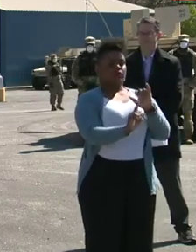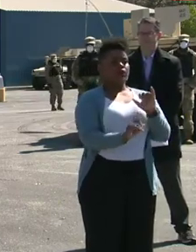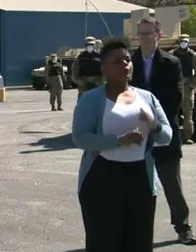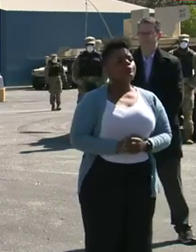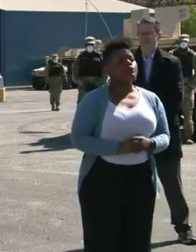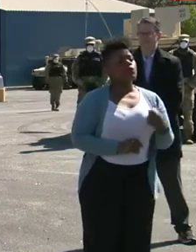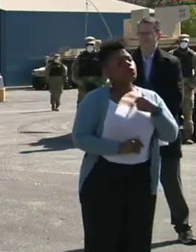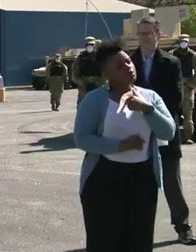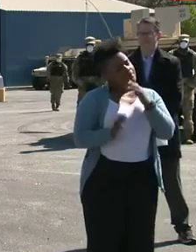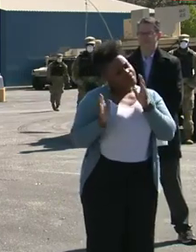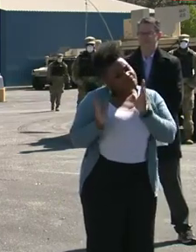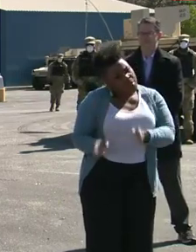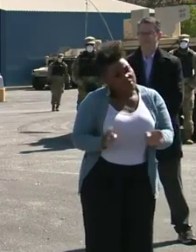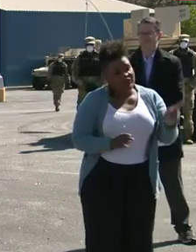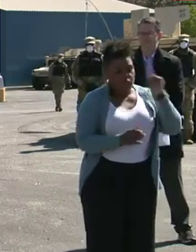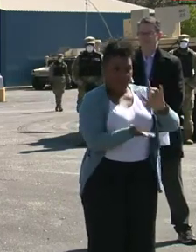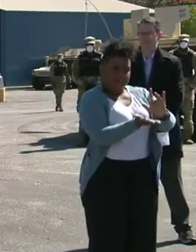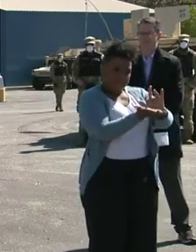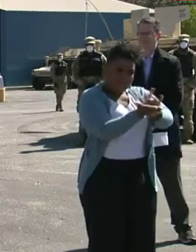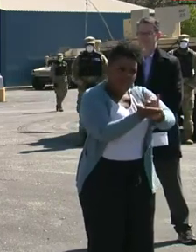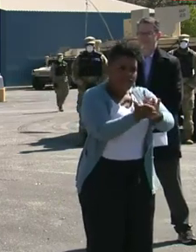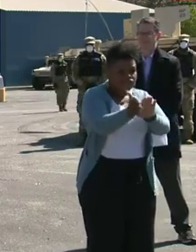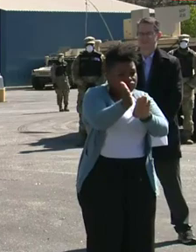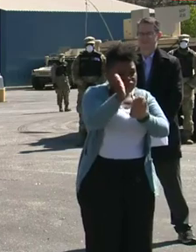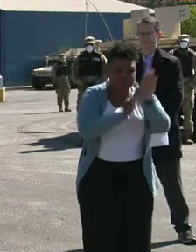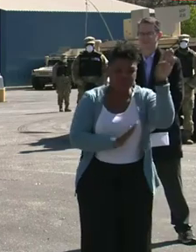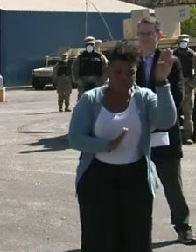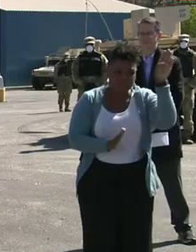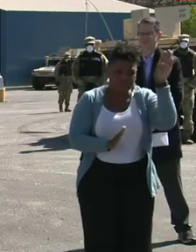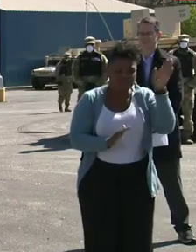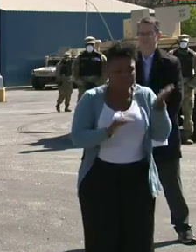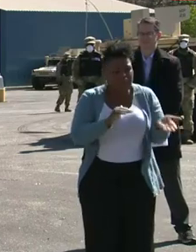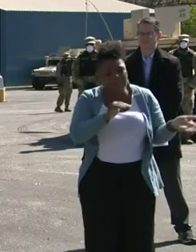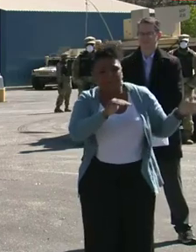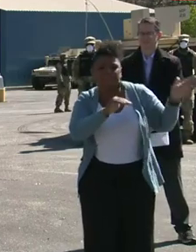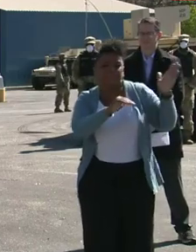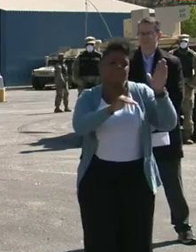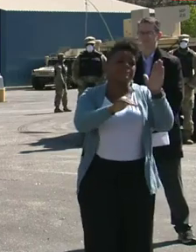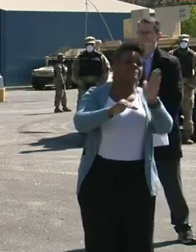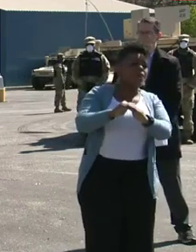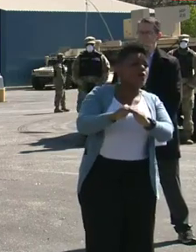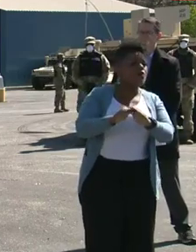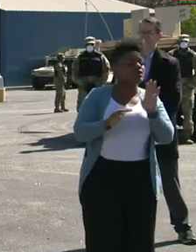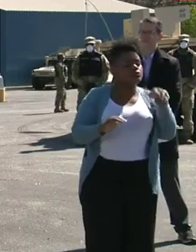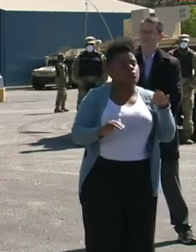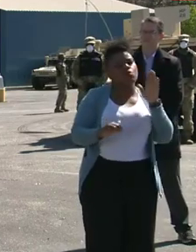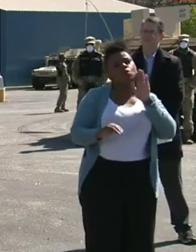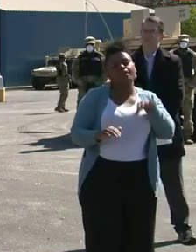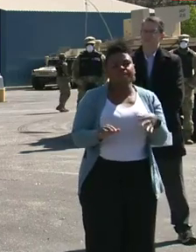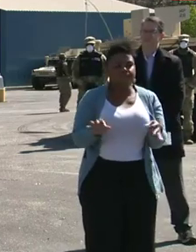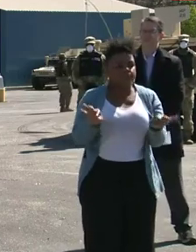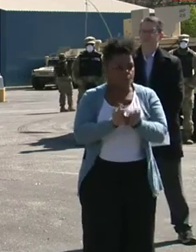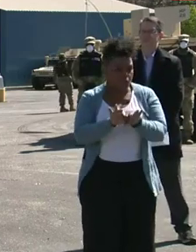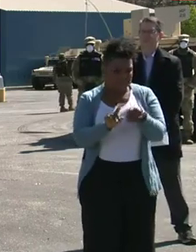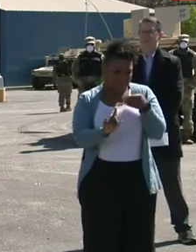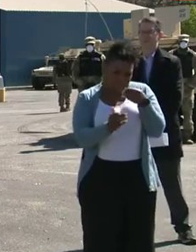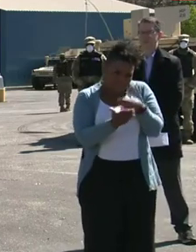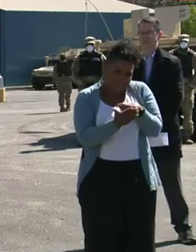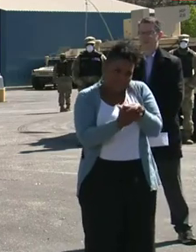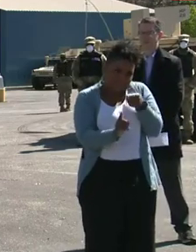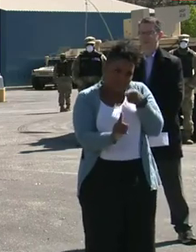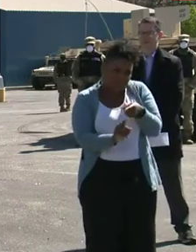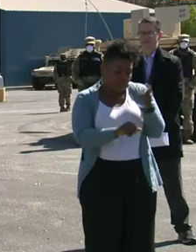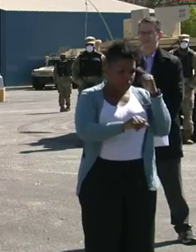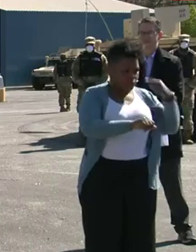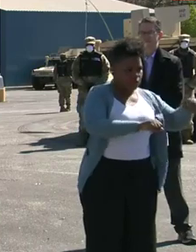how important this funding will be for our residents and healthcare workers for the nation's capital. I